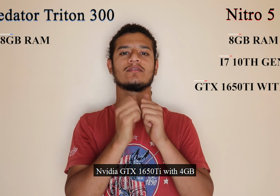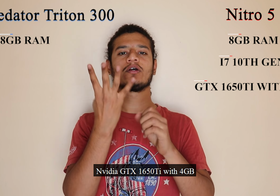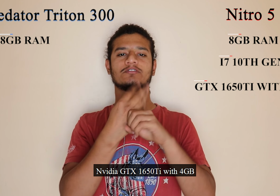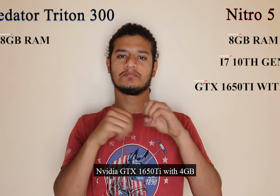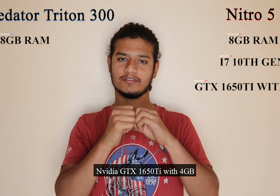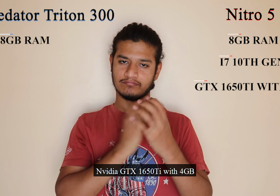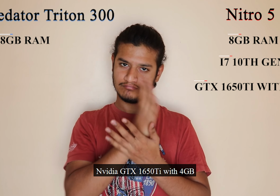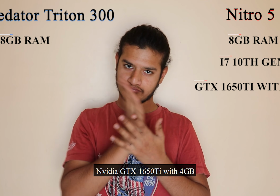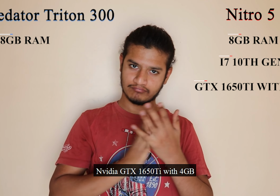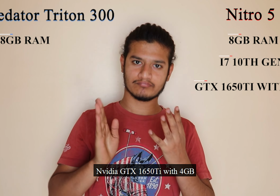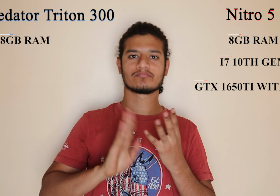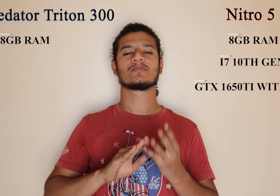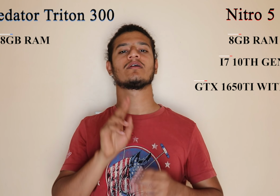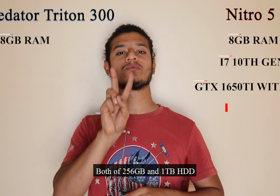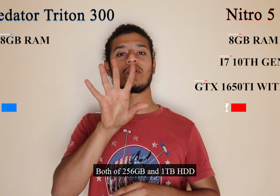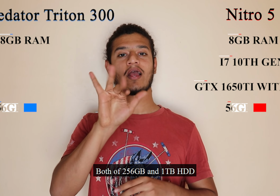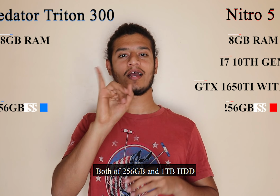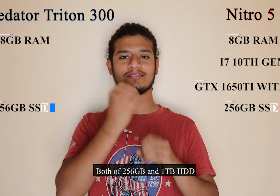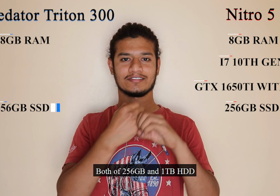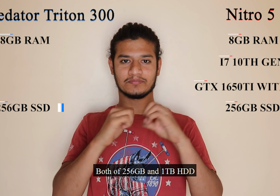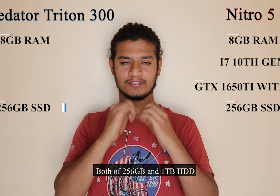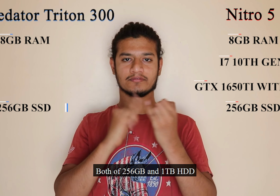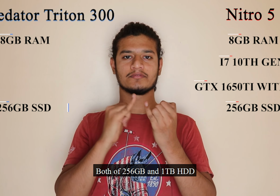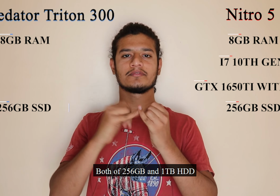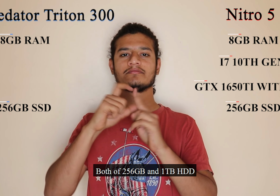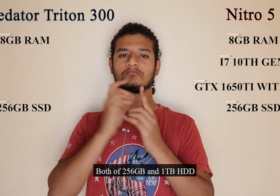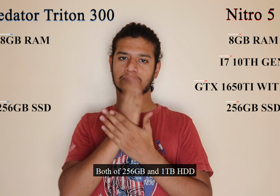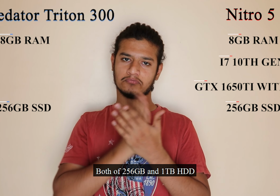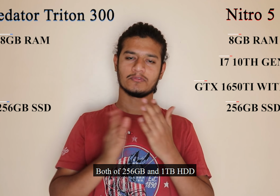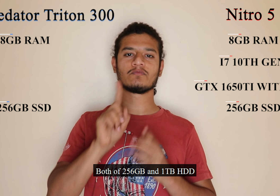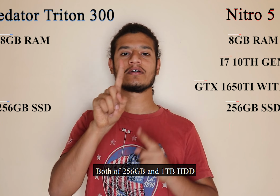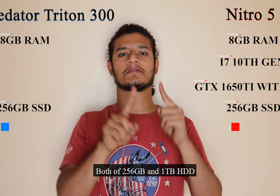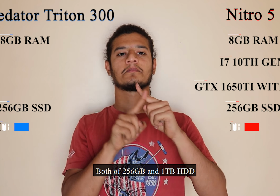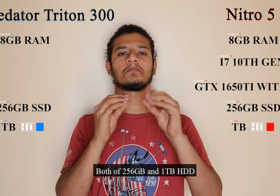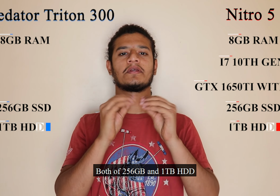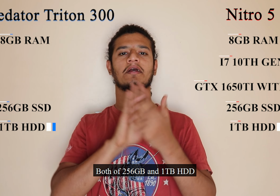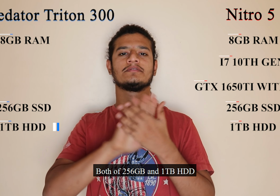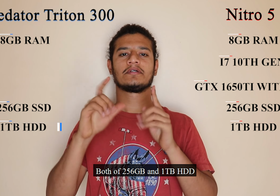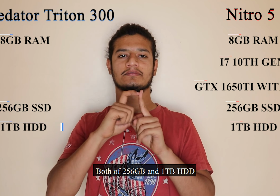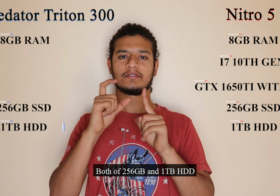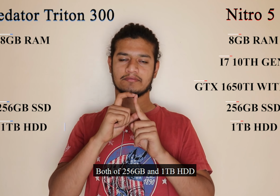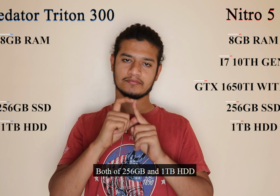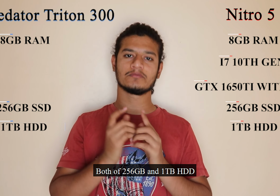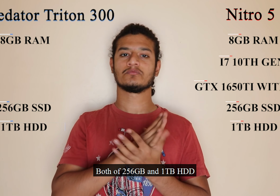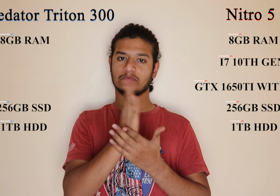with 4GB, both of 256GB and 1TB HDD,